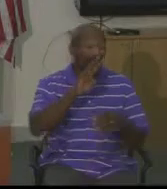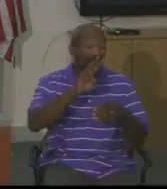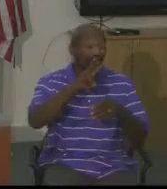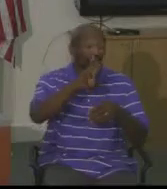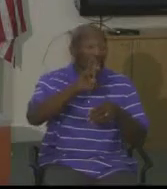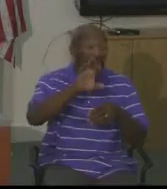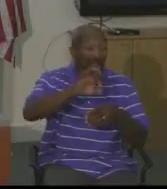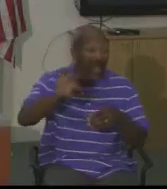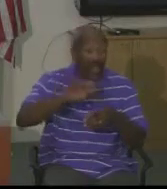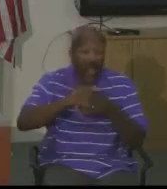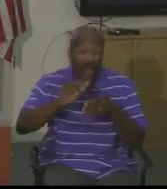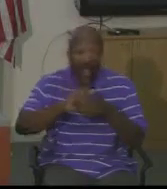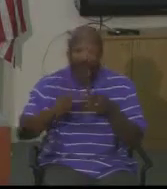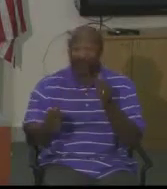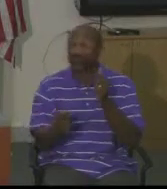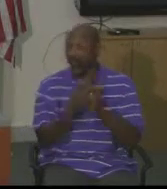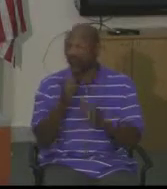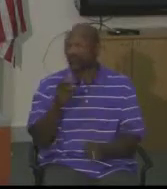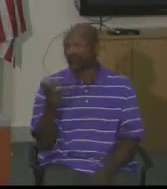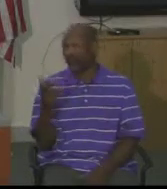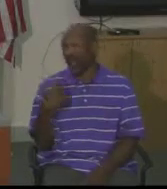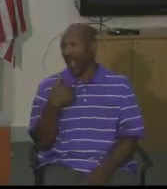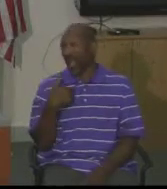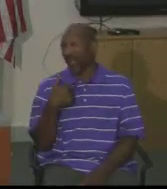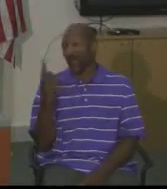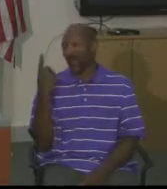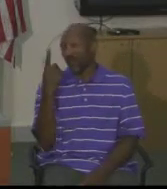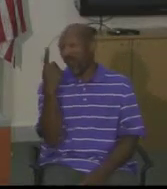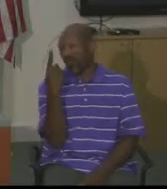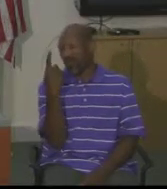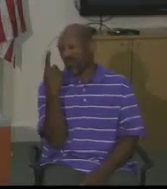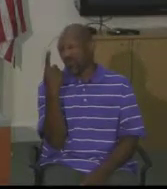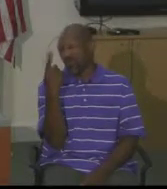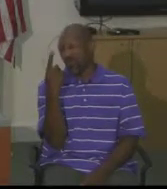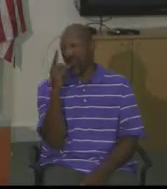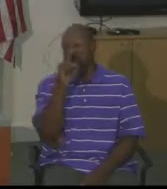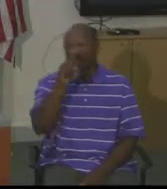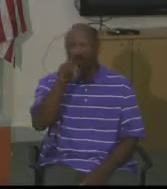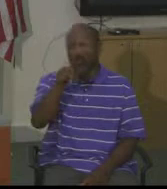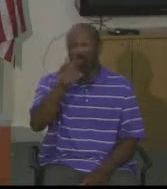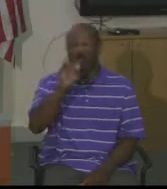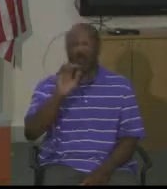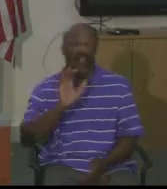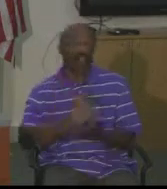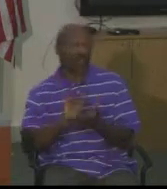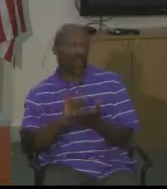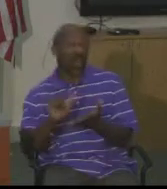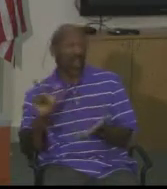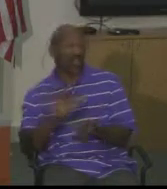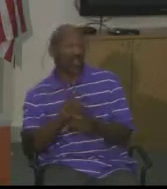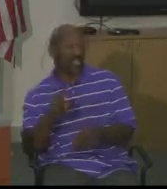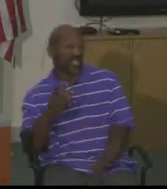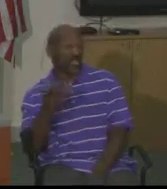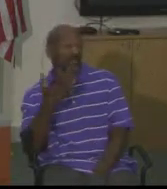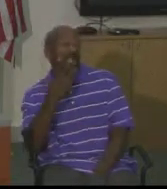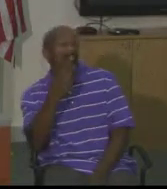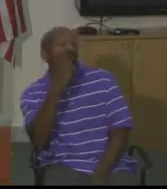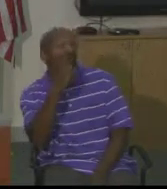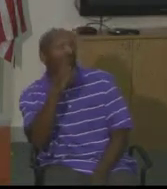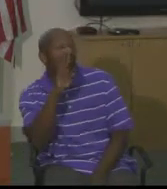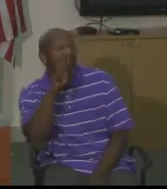Christmas, most likely only have a 1.0 slot. It might have a 2.0